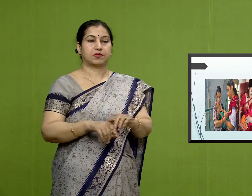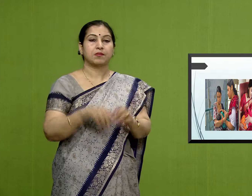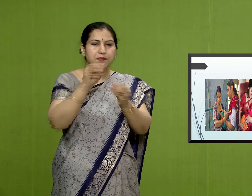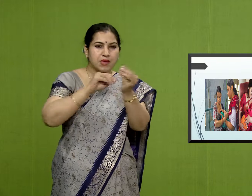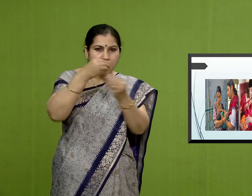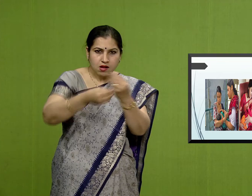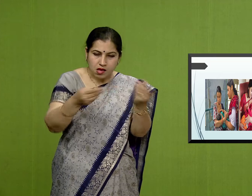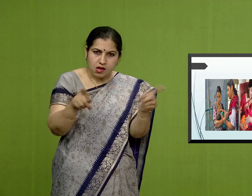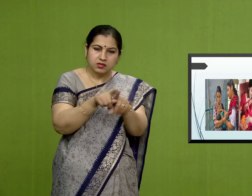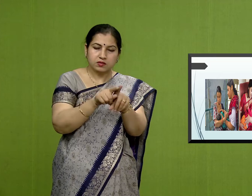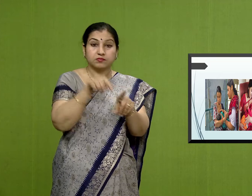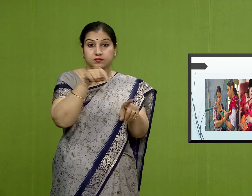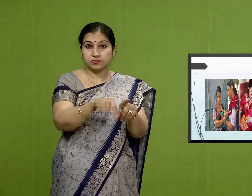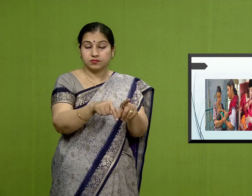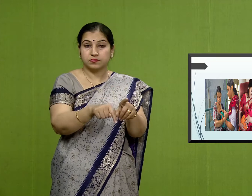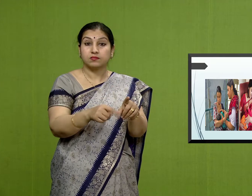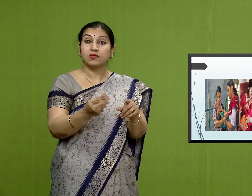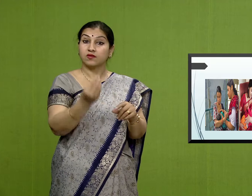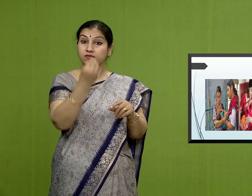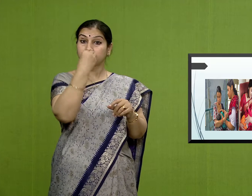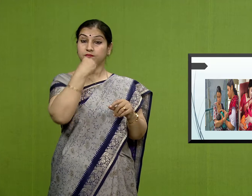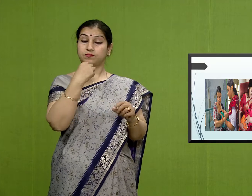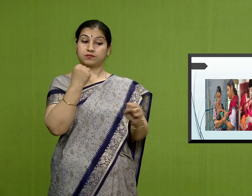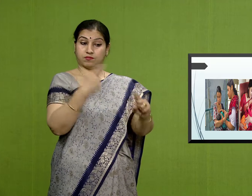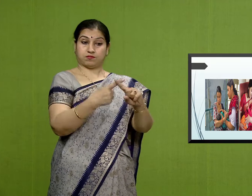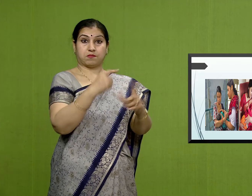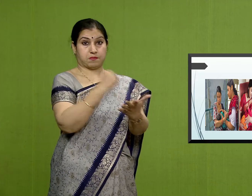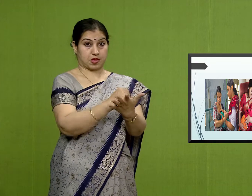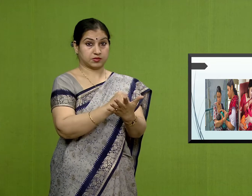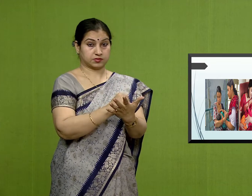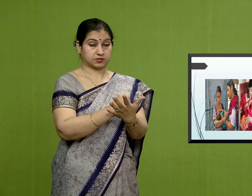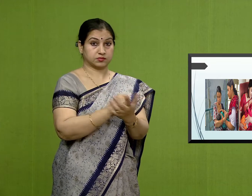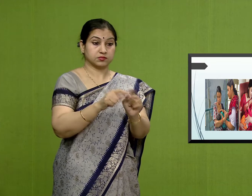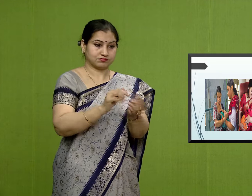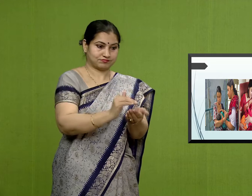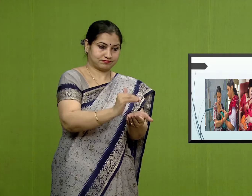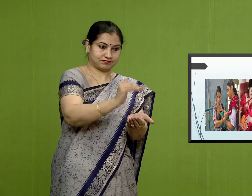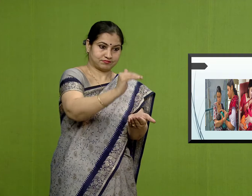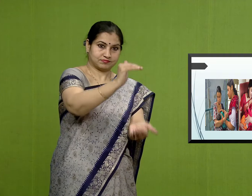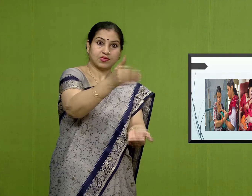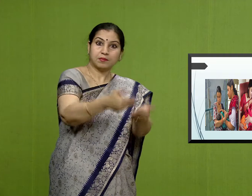It should fulfill the nutritional needs of the growing child.